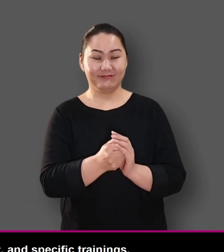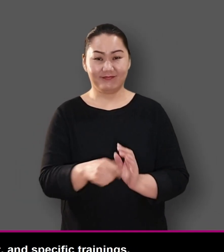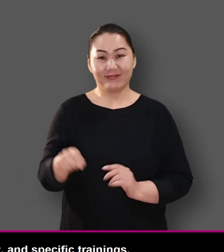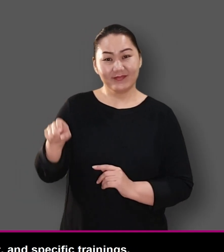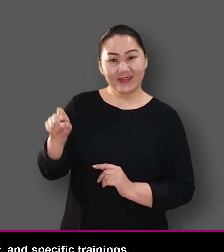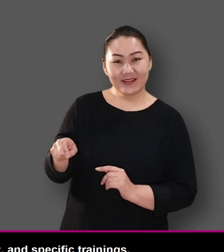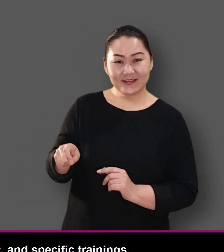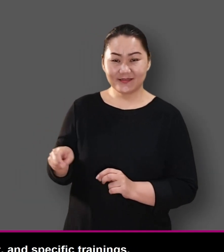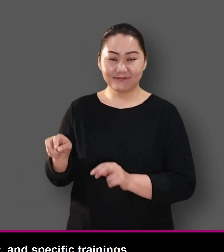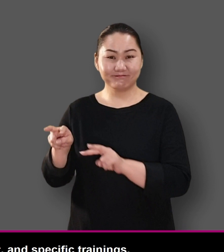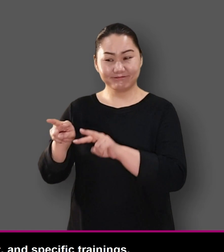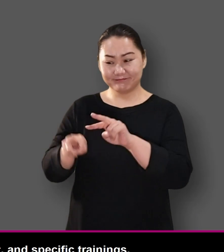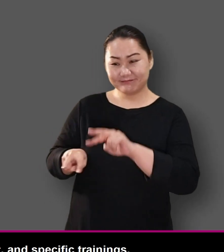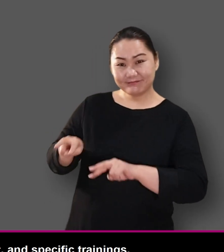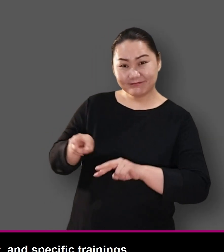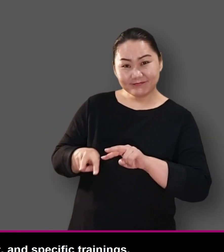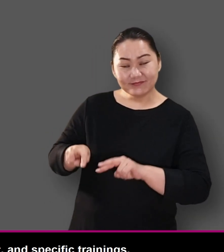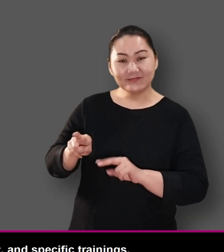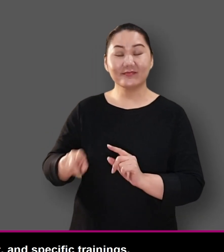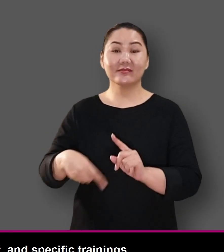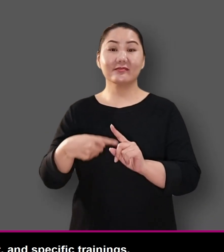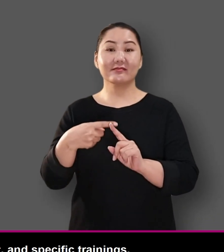needs assessment, and specific trainings.